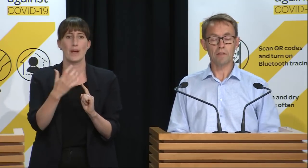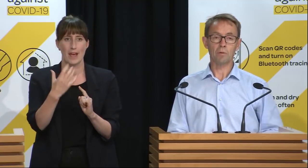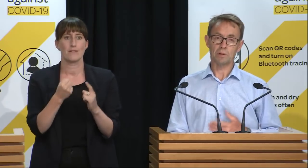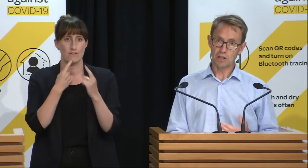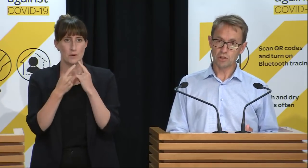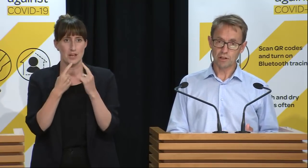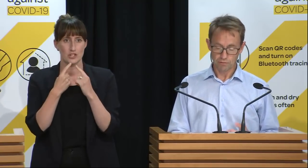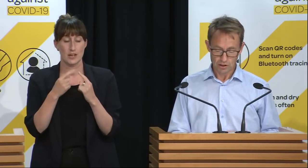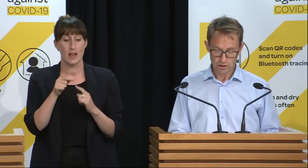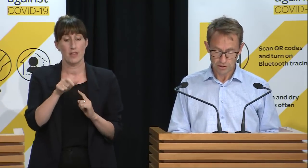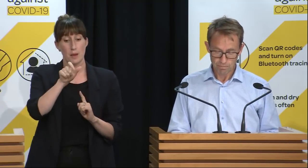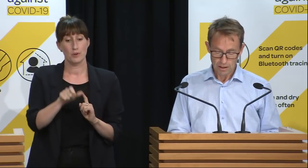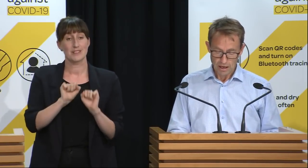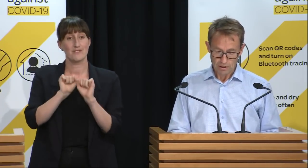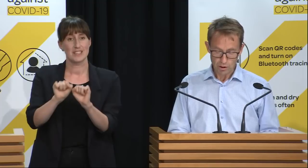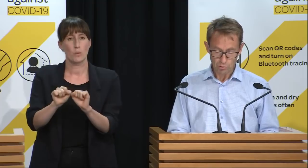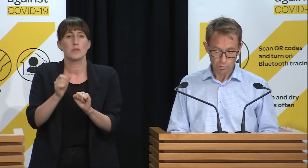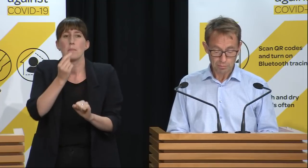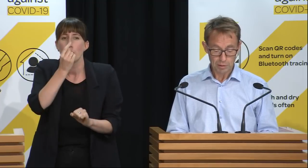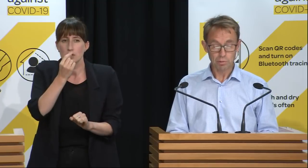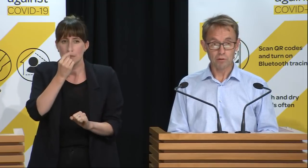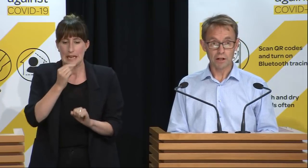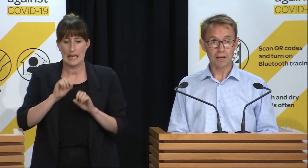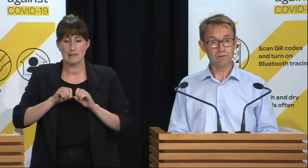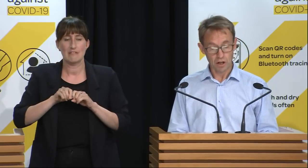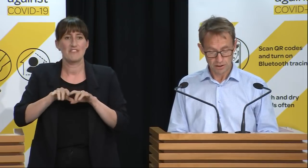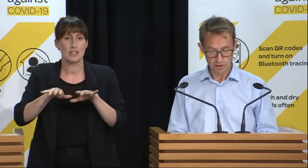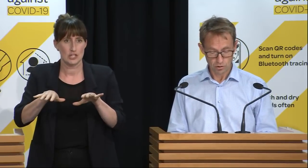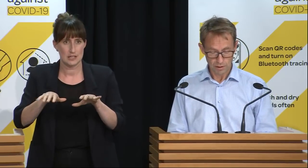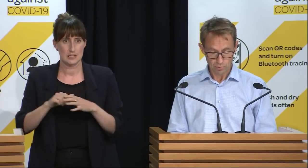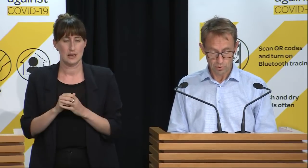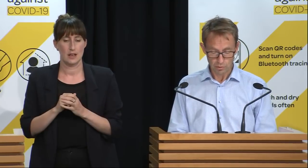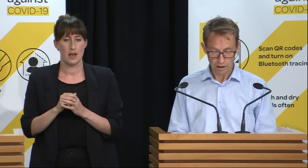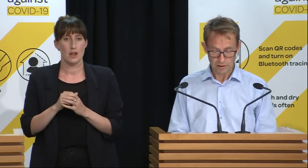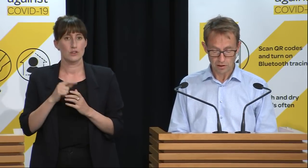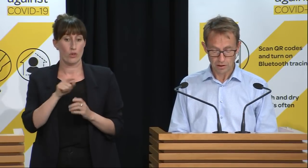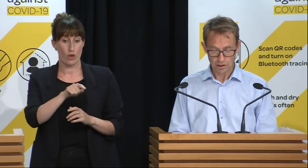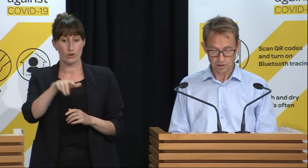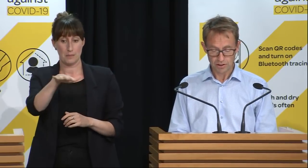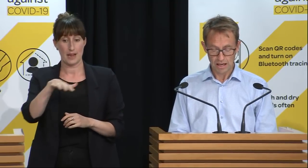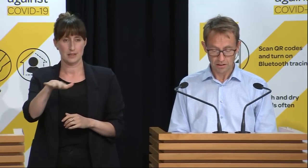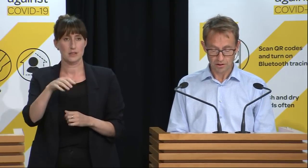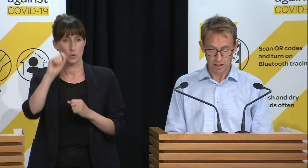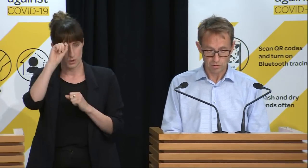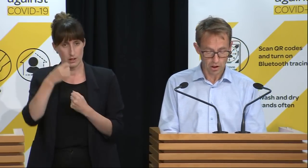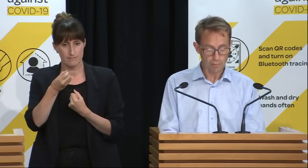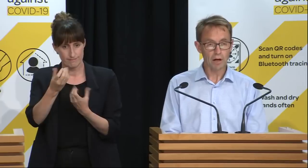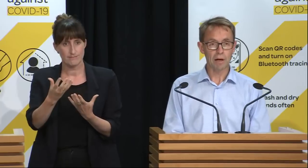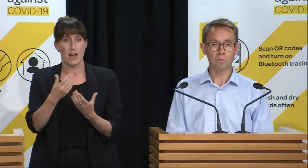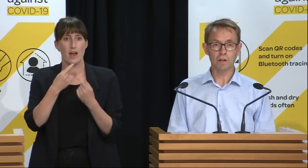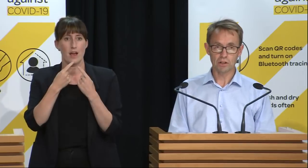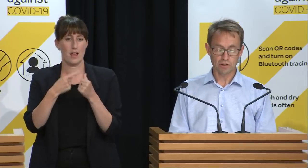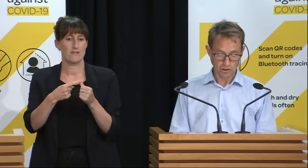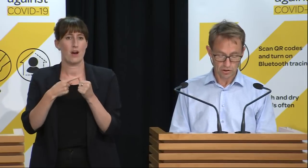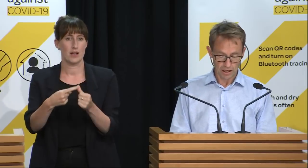to when they were potentially infectious and where we will be providing advice to people who are at these locations at the same time